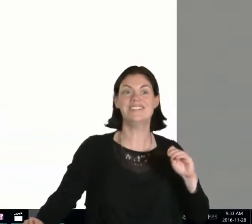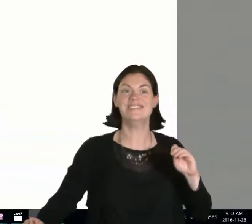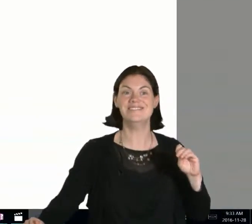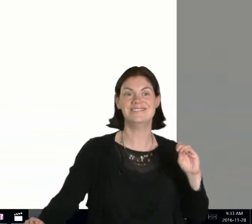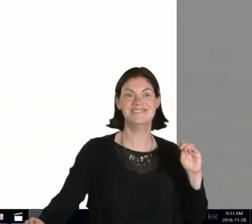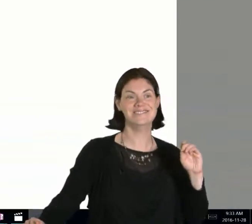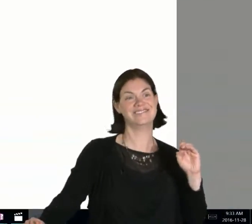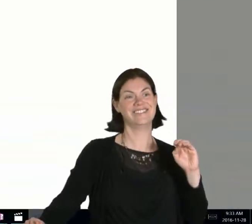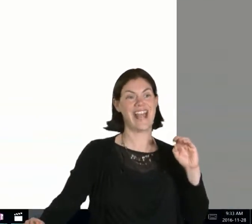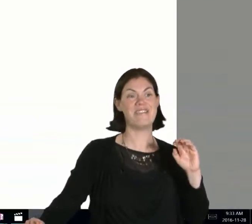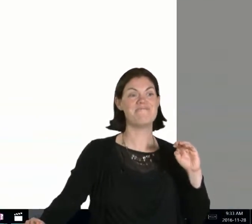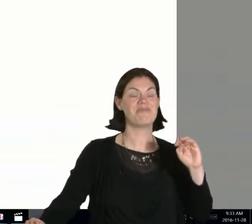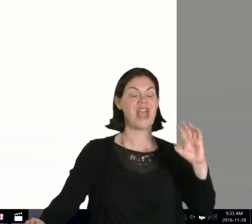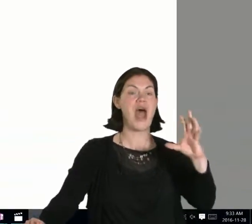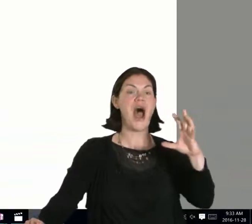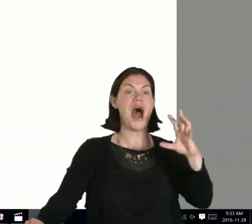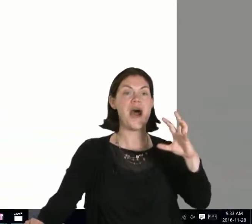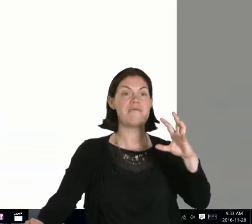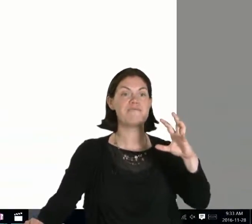to you. Okay?